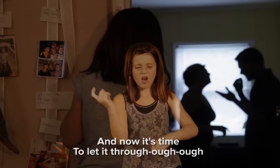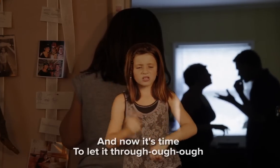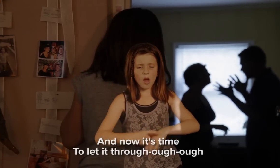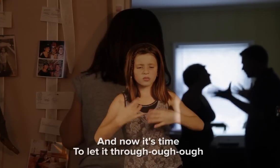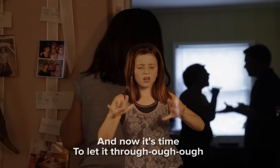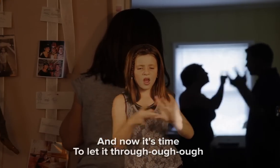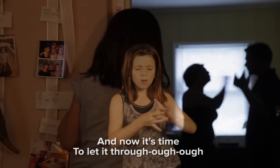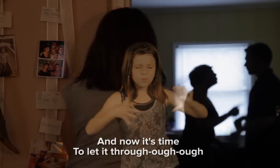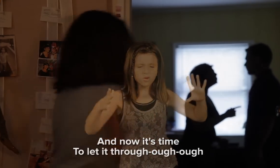it's time to do